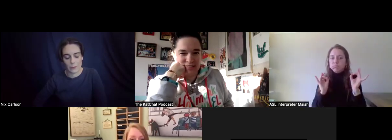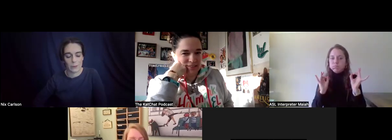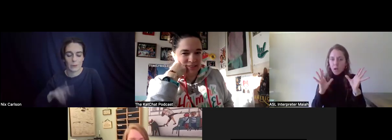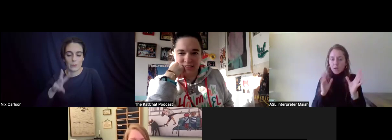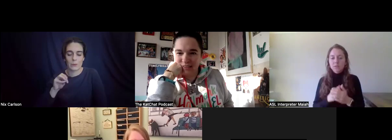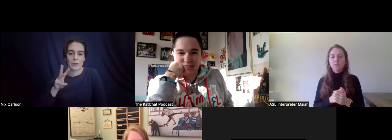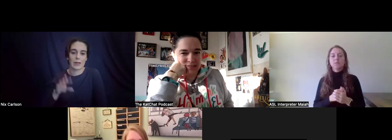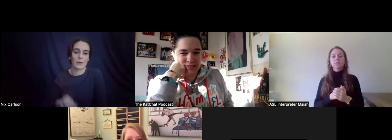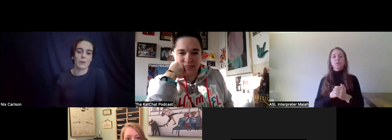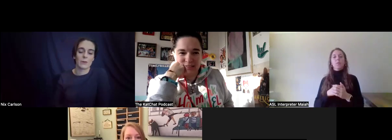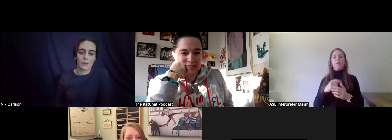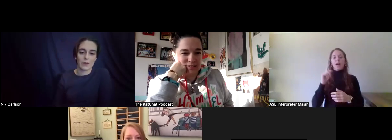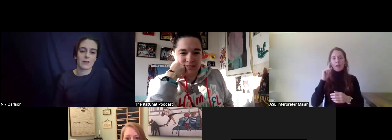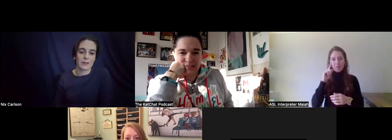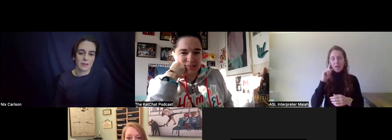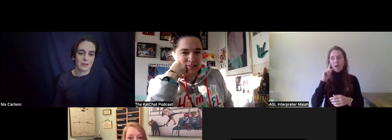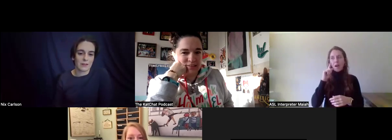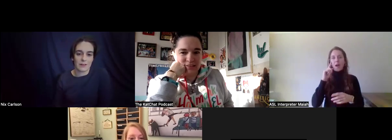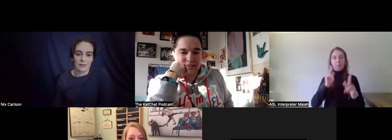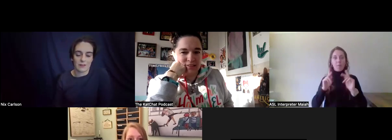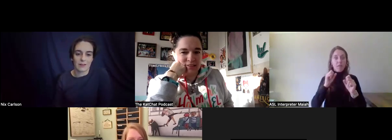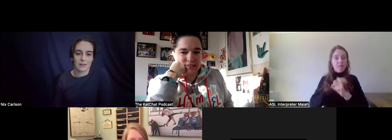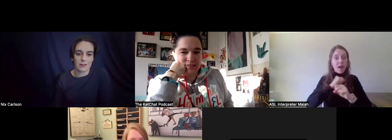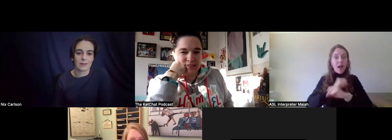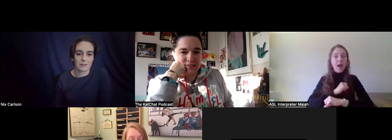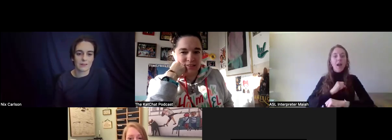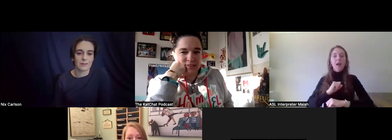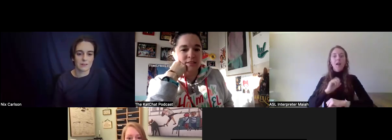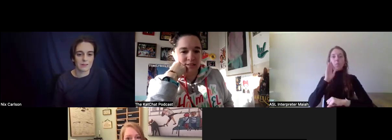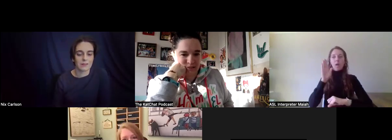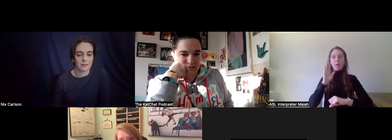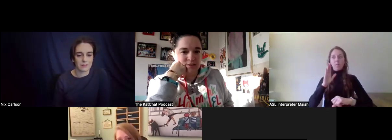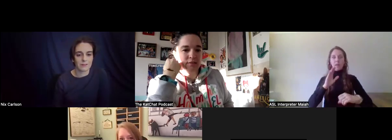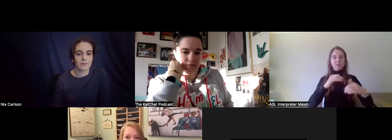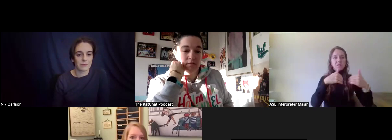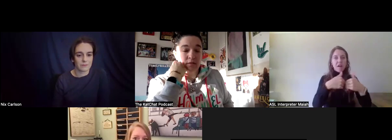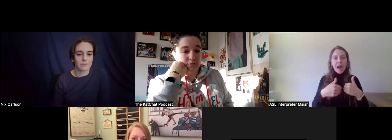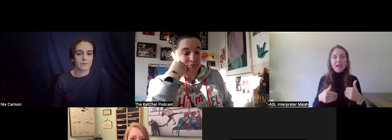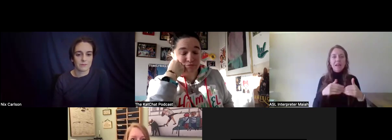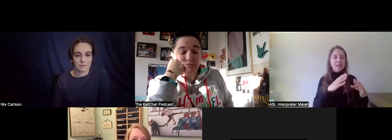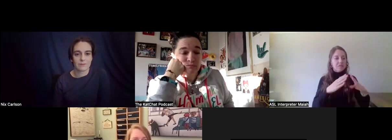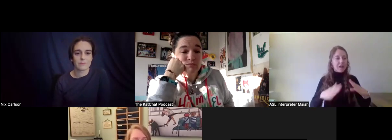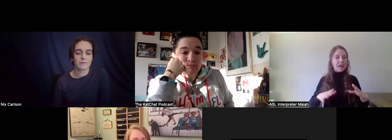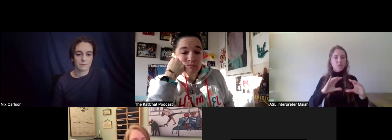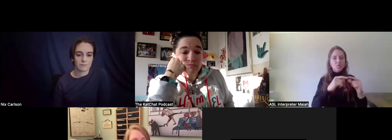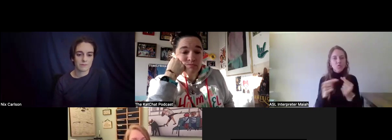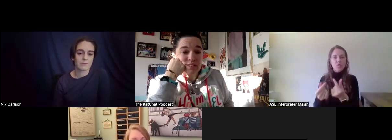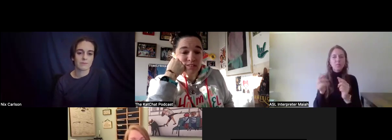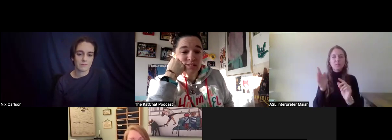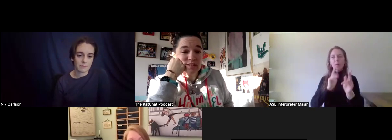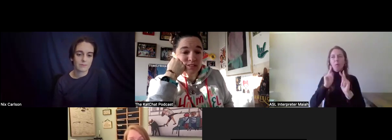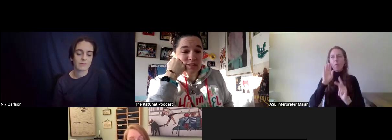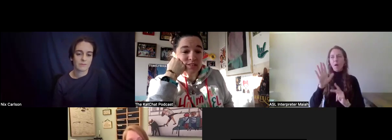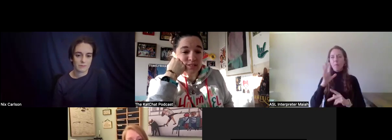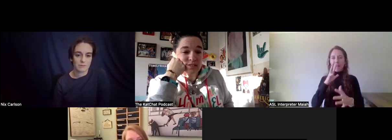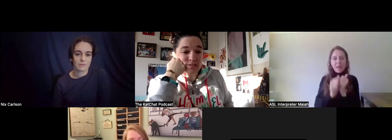there's going to be fights. There's going to be people. It's going to be divisive. People are going to be, mean to each other.